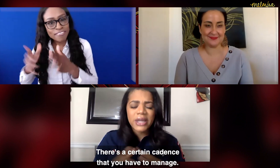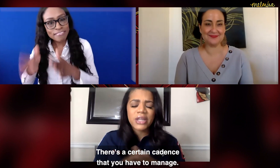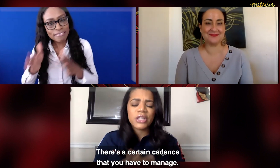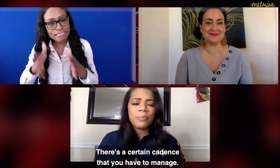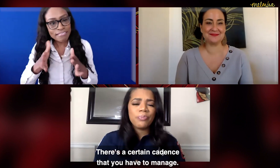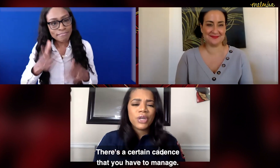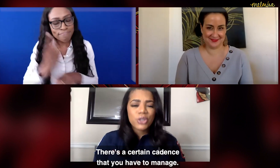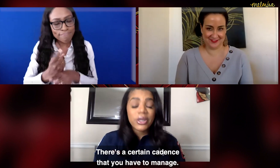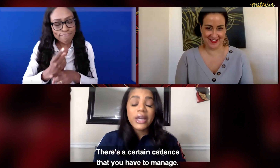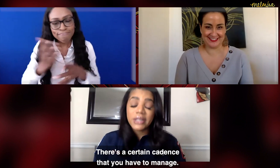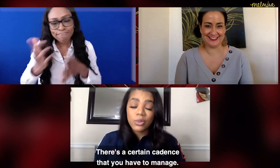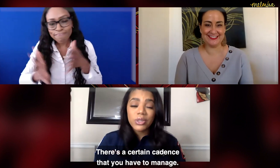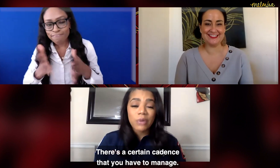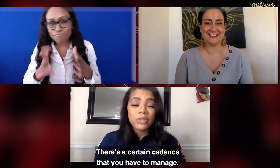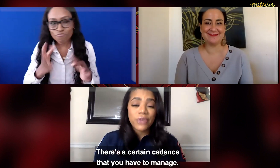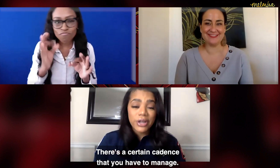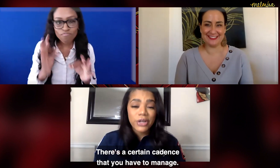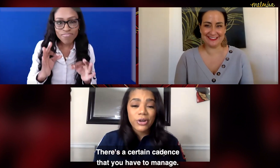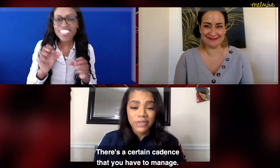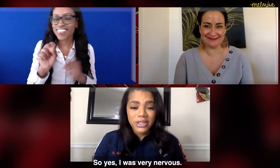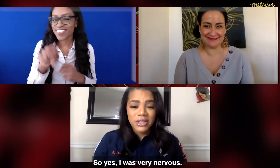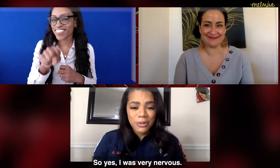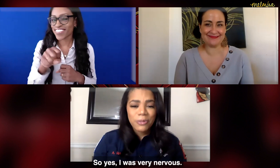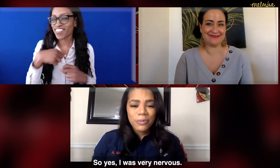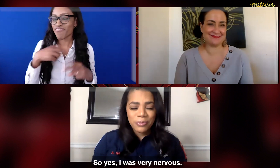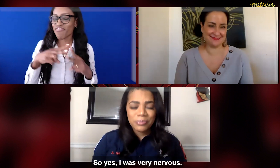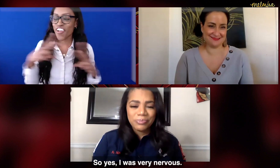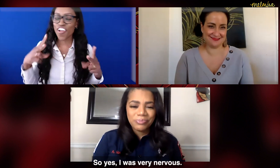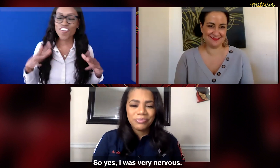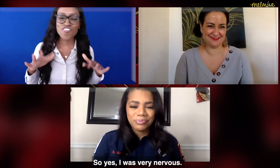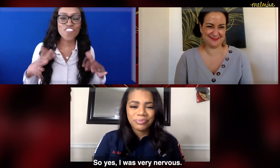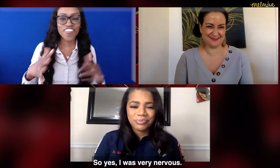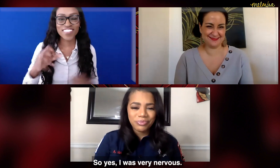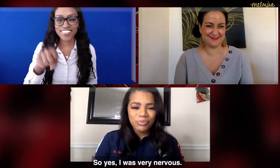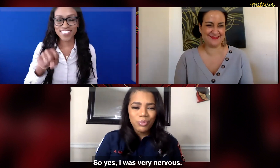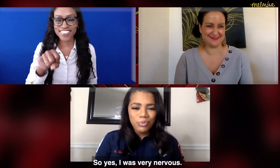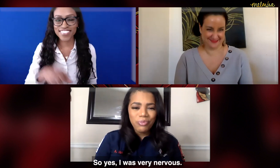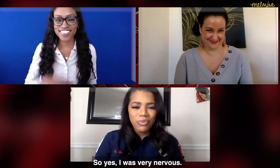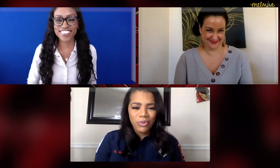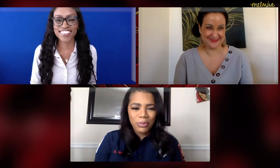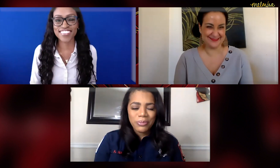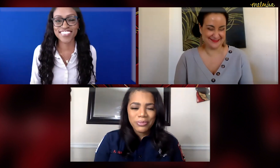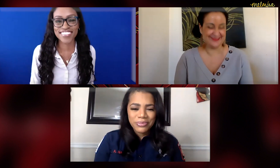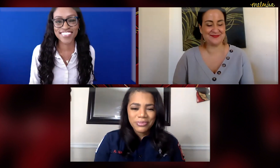to manage. So yes, it was. I was very nervous.